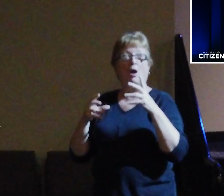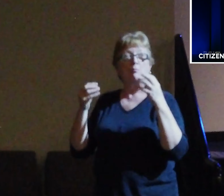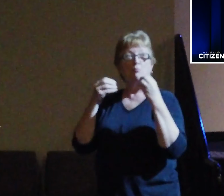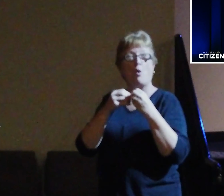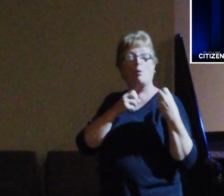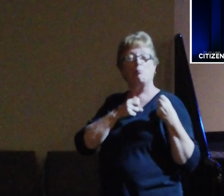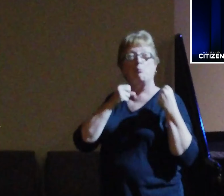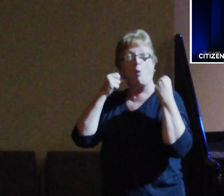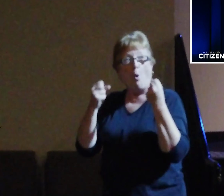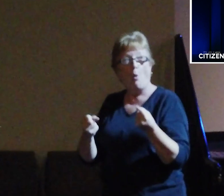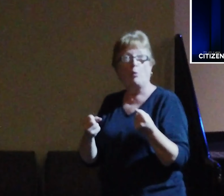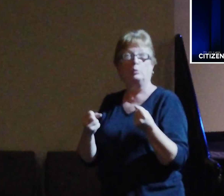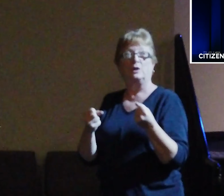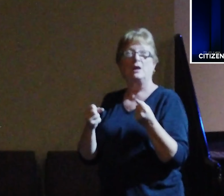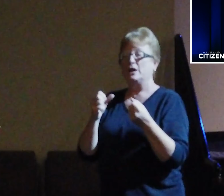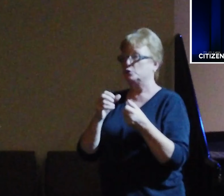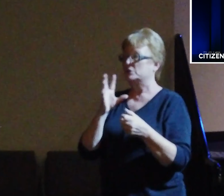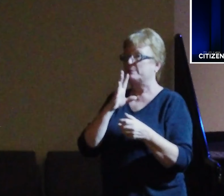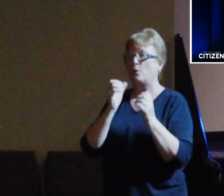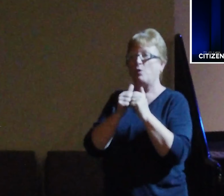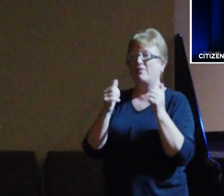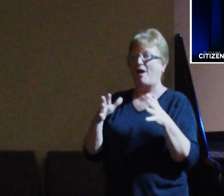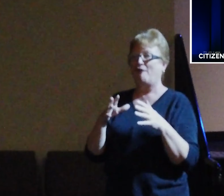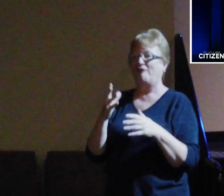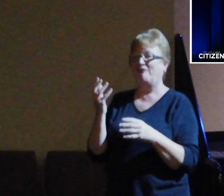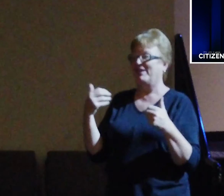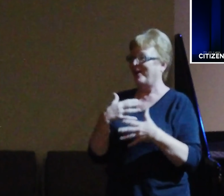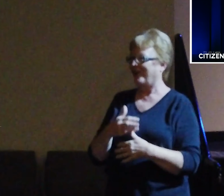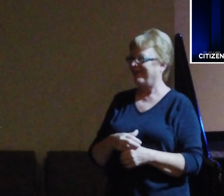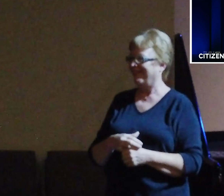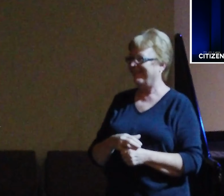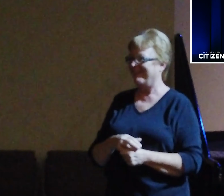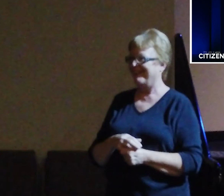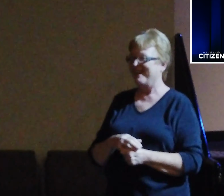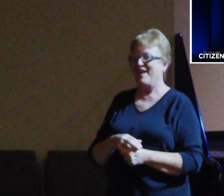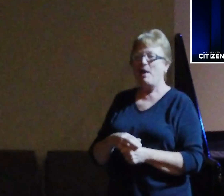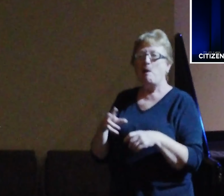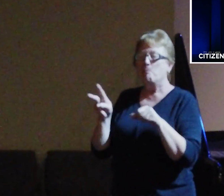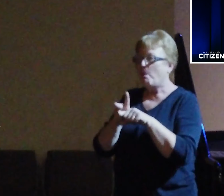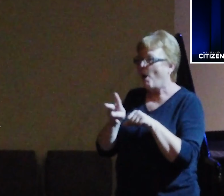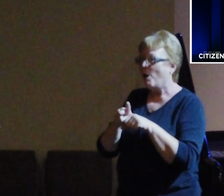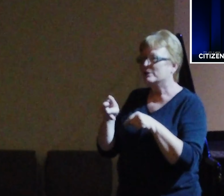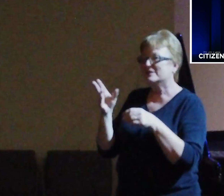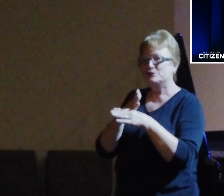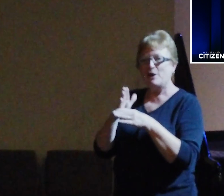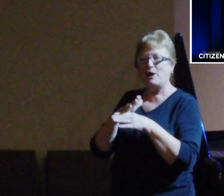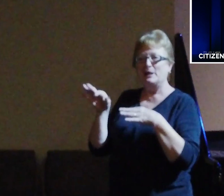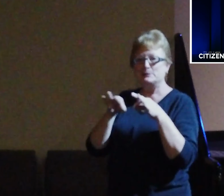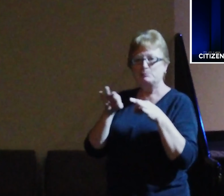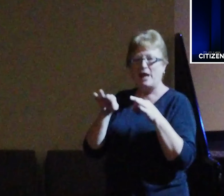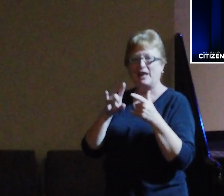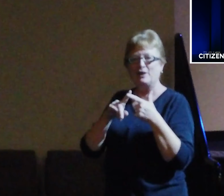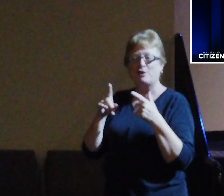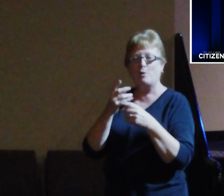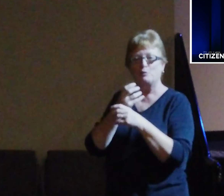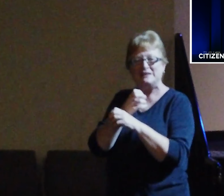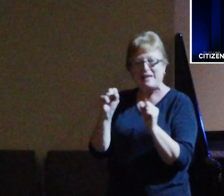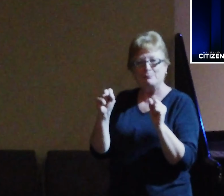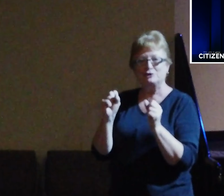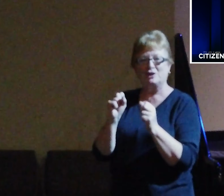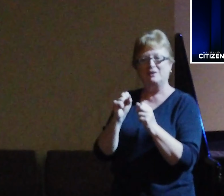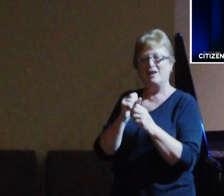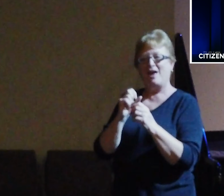to speak the word without fear. Paul here, he's sharing the redemptive, God-glorifying purpose